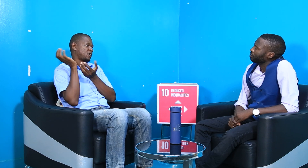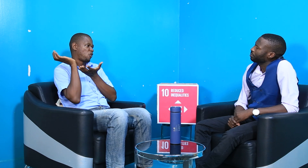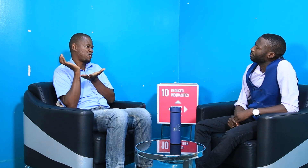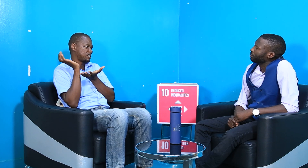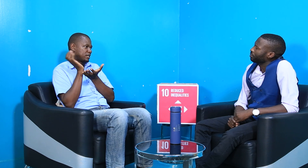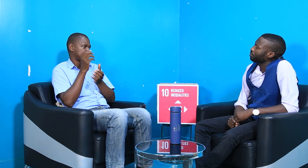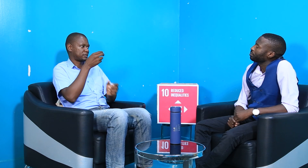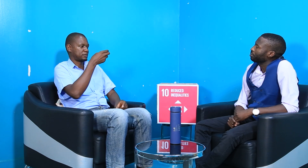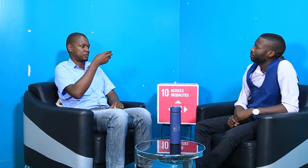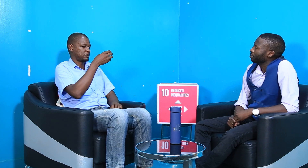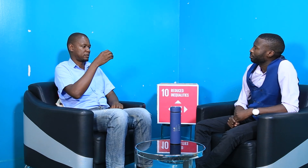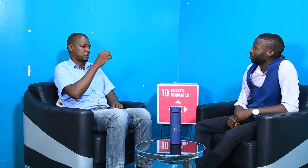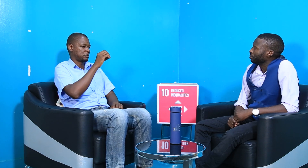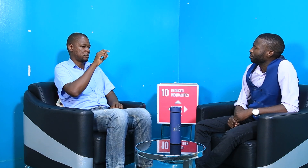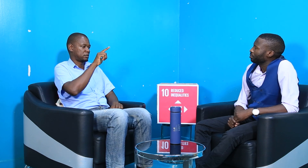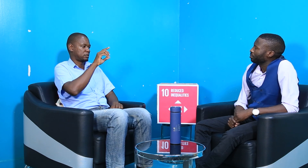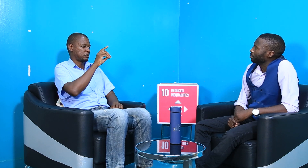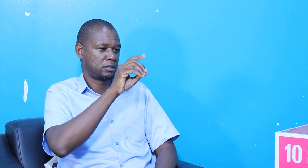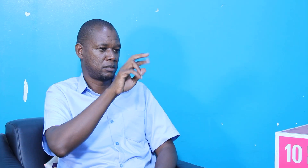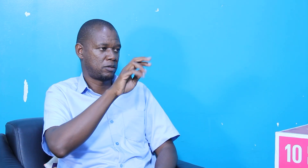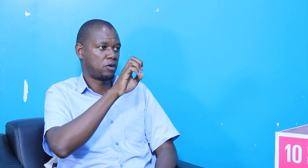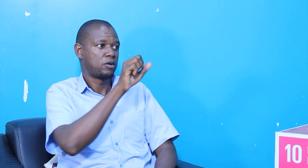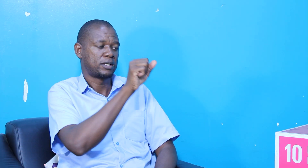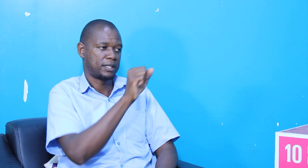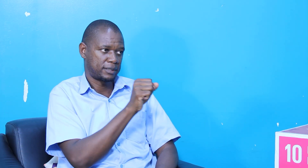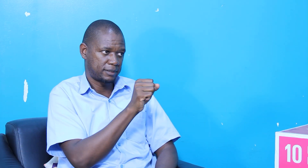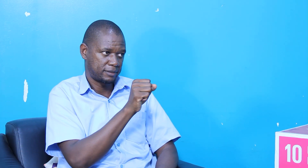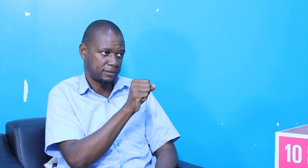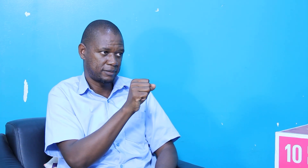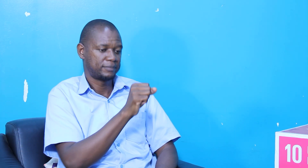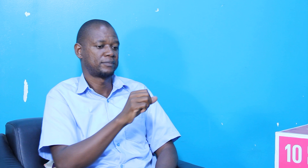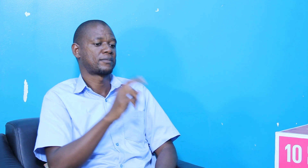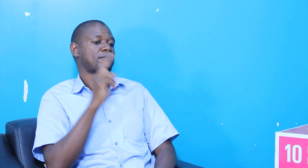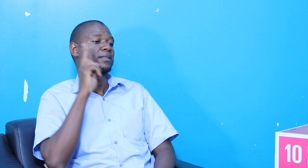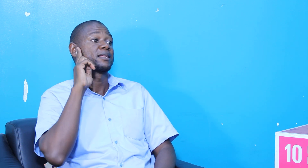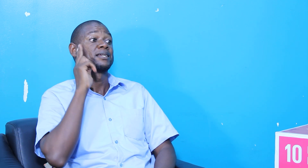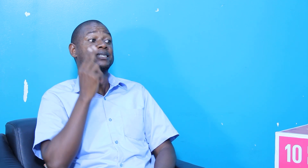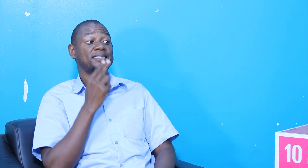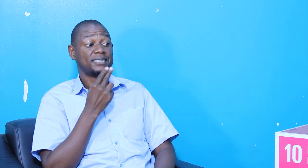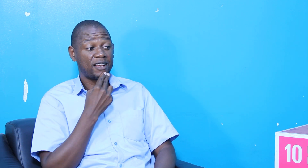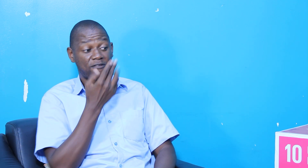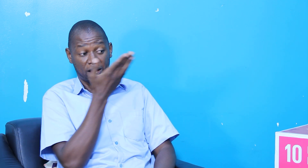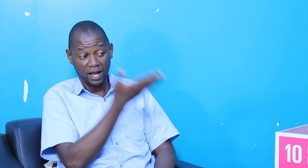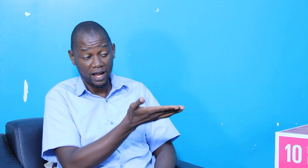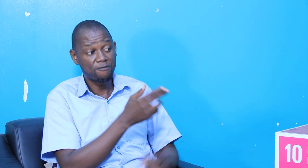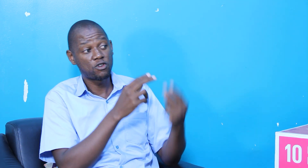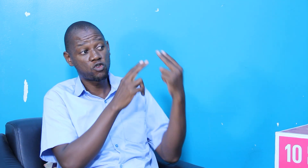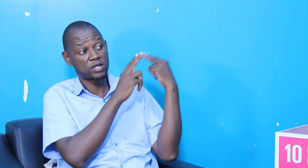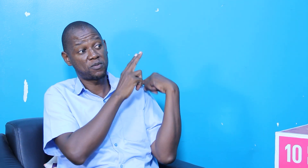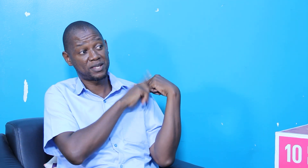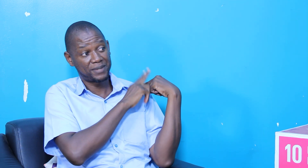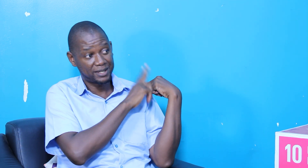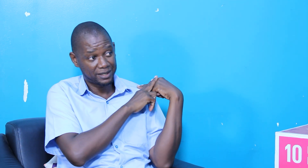This issue focuses on the responsibility of a person, how responsible you are. That deaf people have